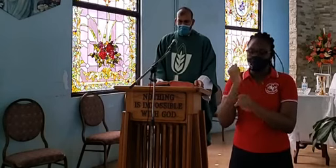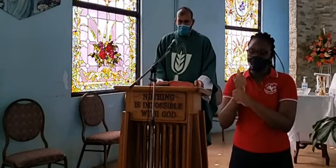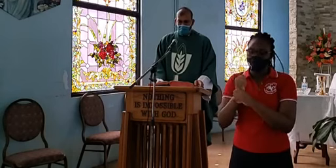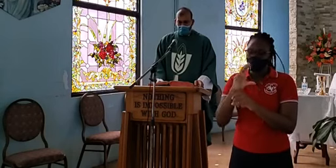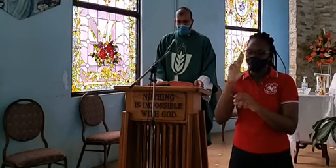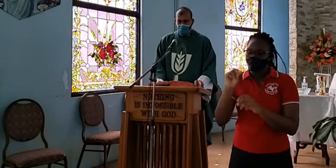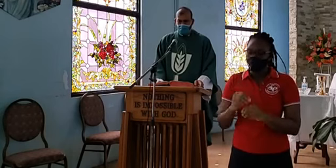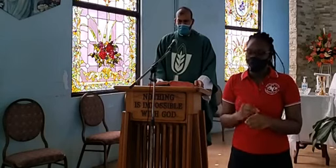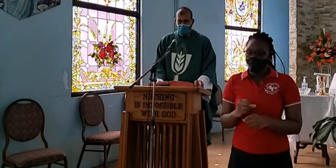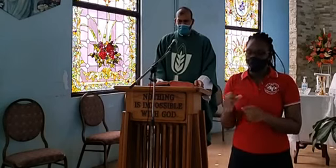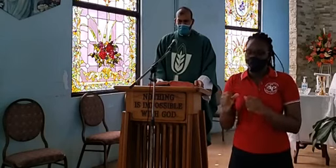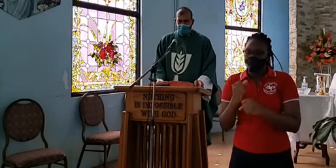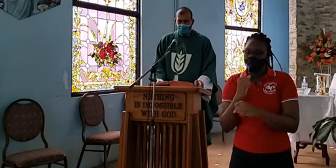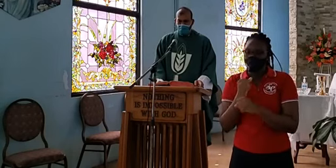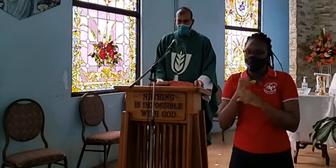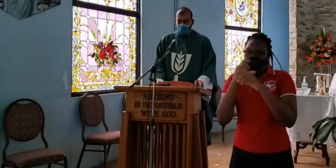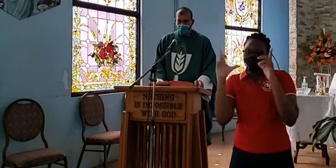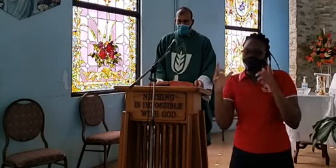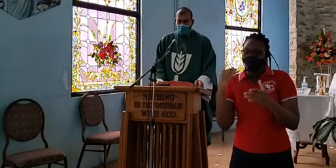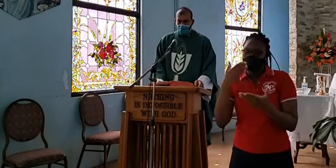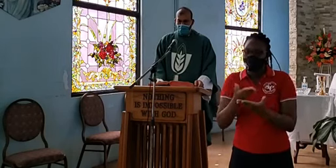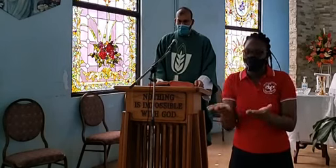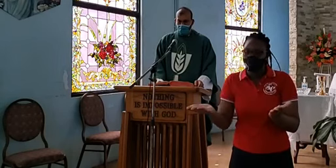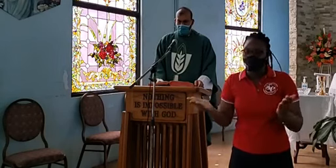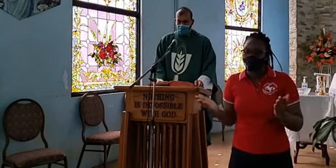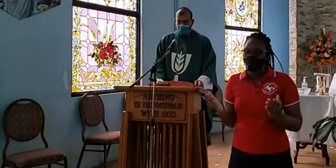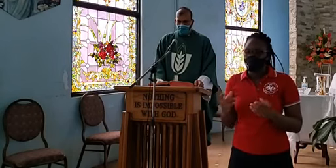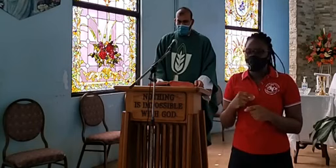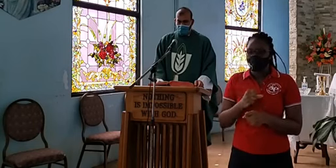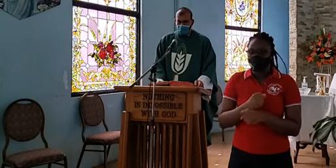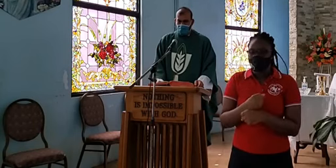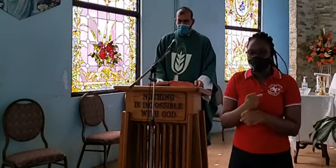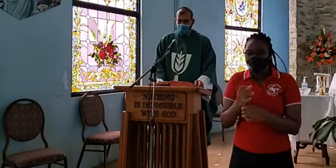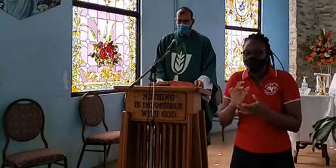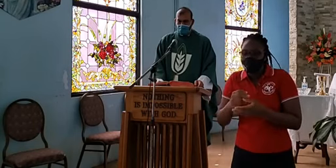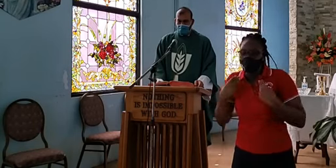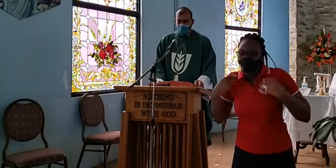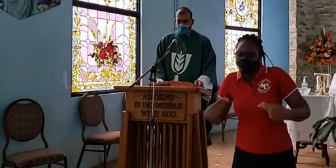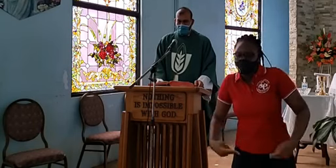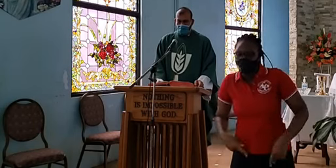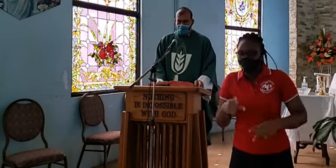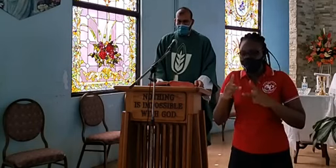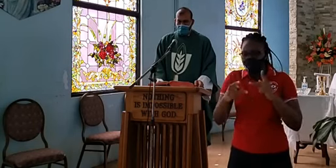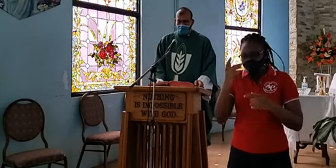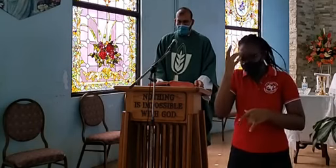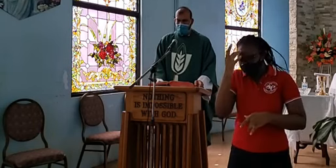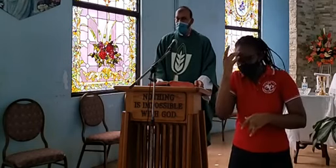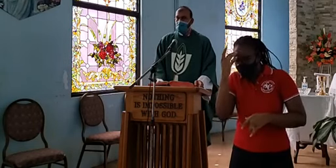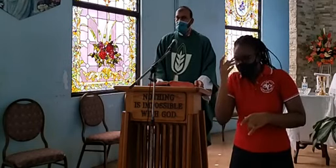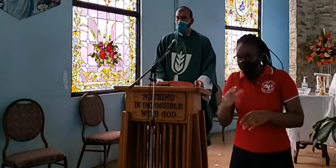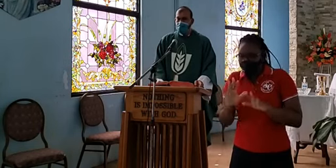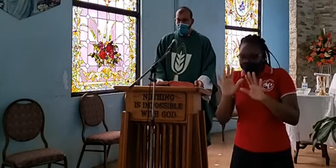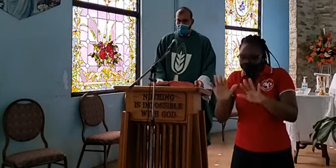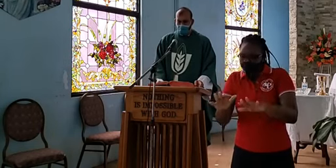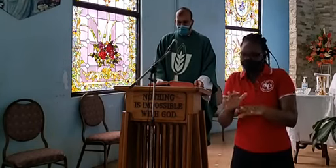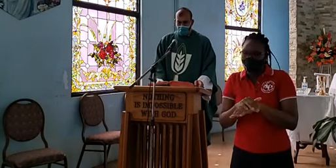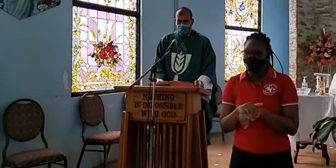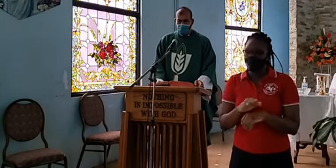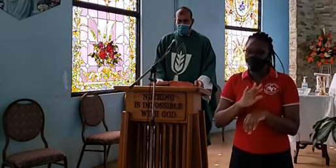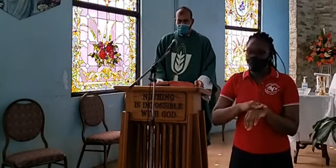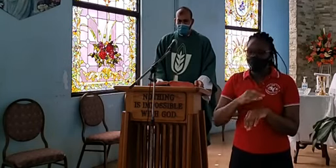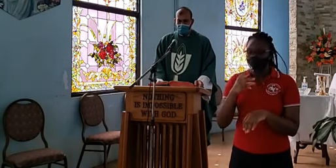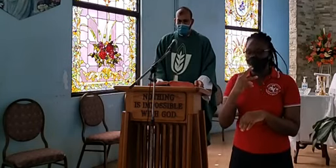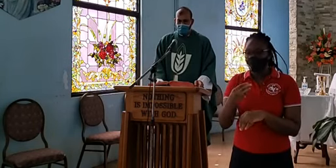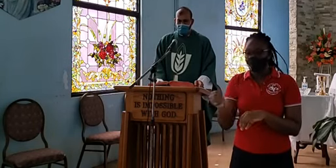miracle there. Though he cured a few sick people by laying his hands on